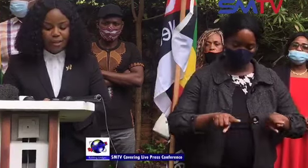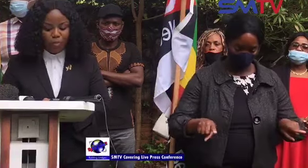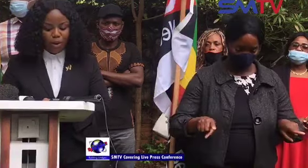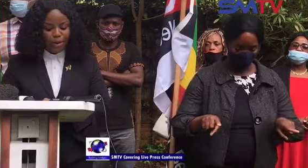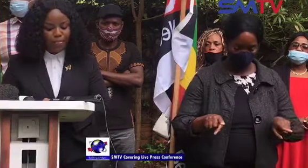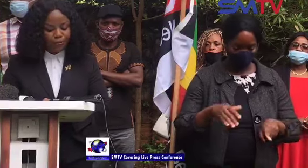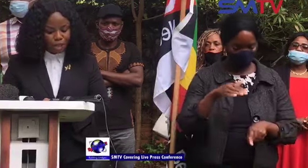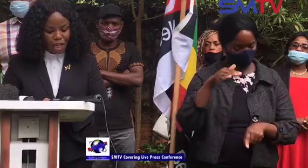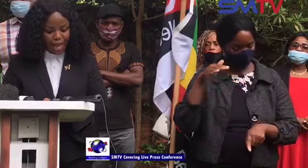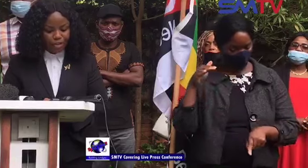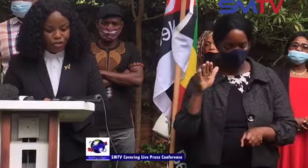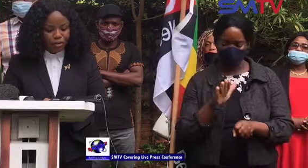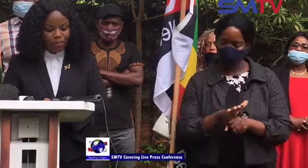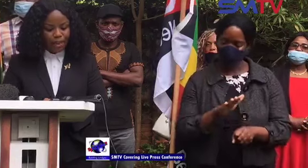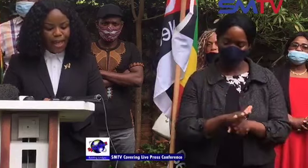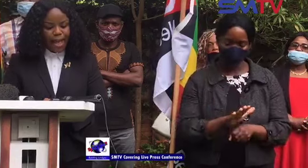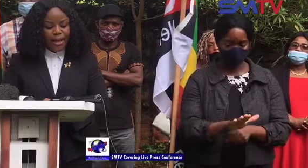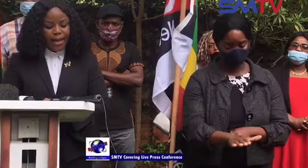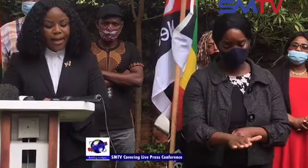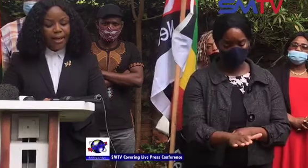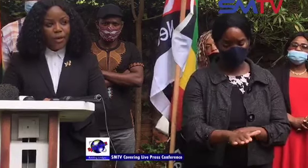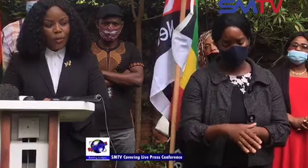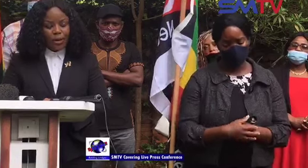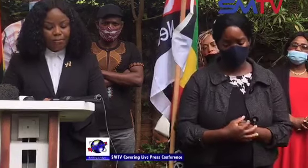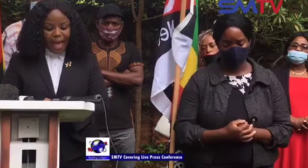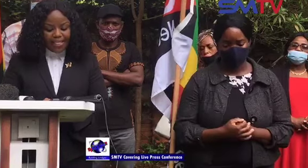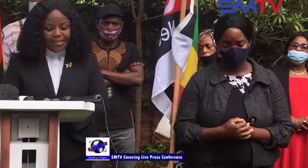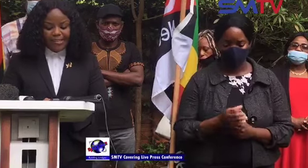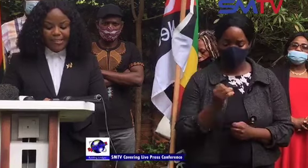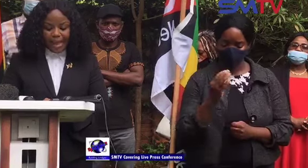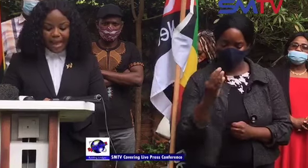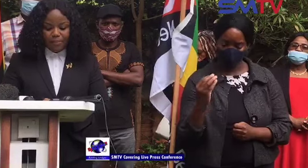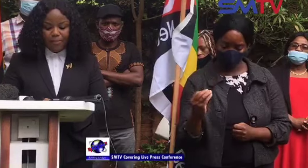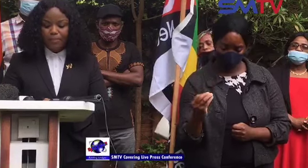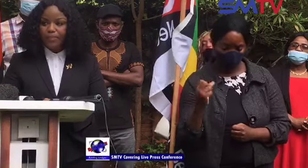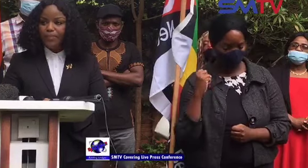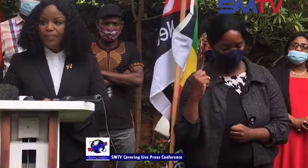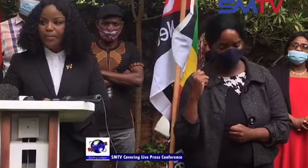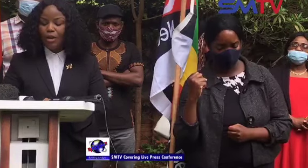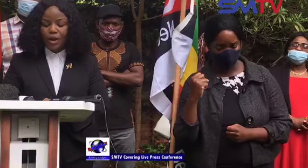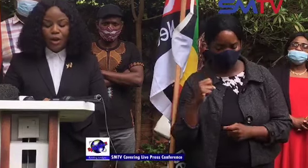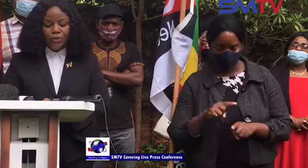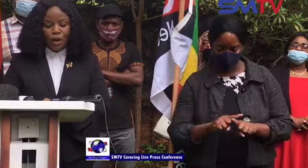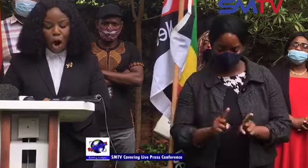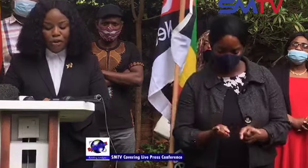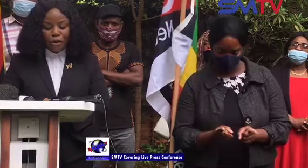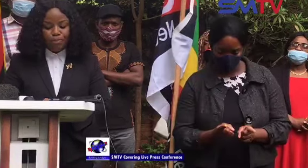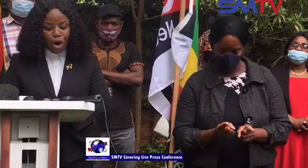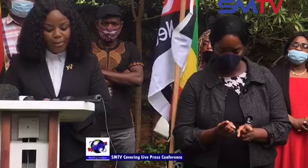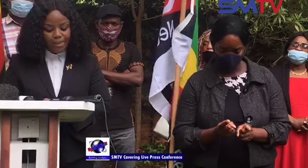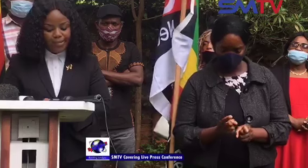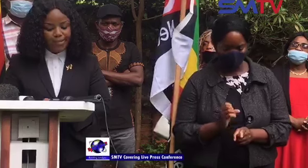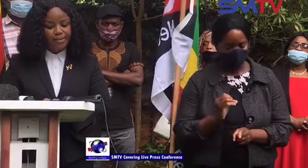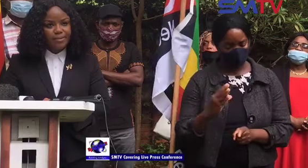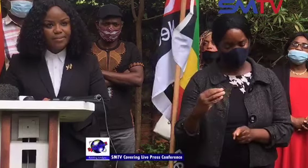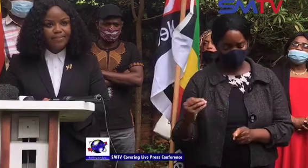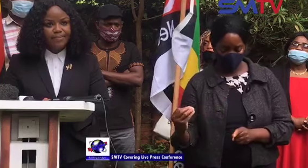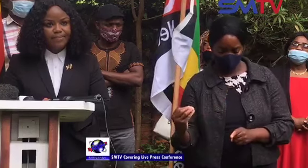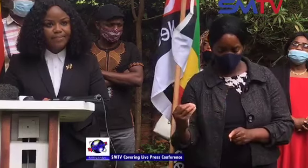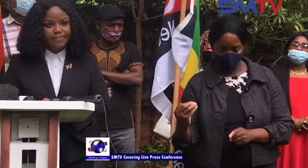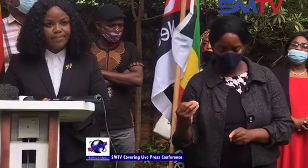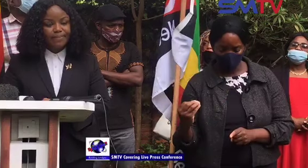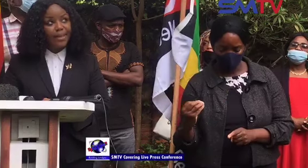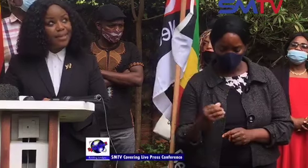win Zimbabwe for change. We've gathered today to honor our promise.